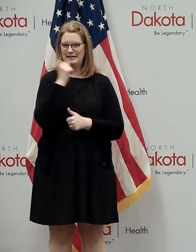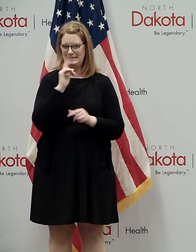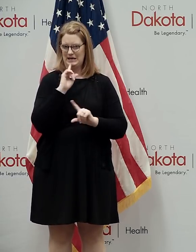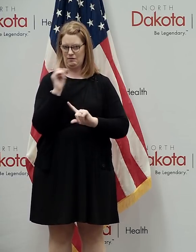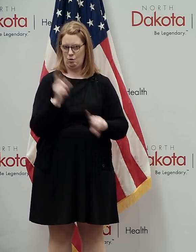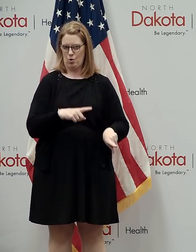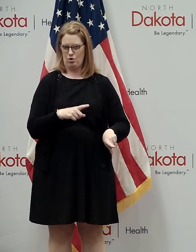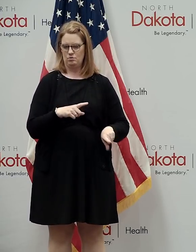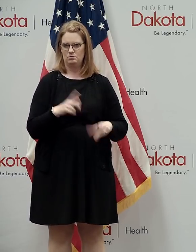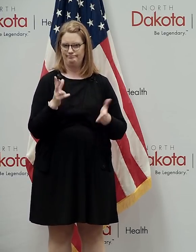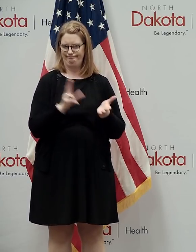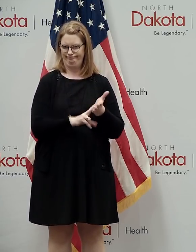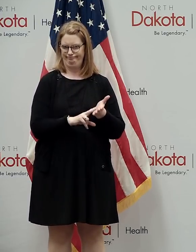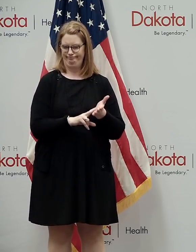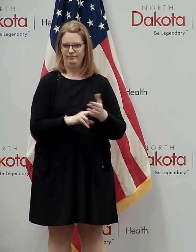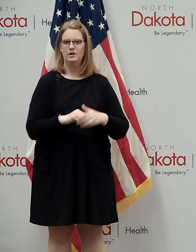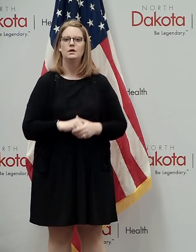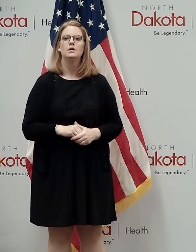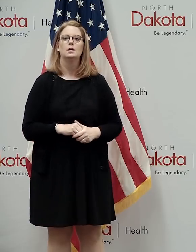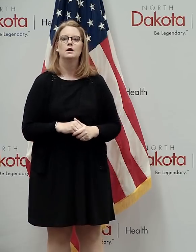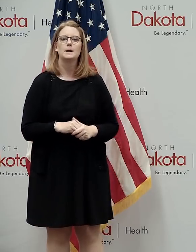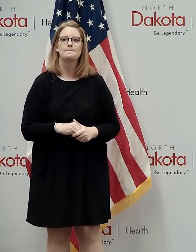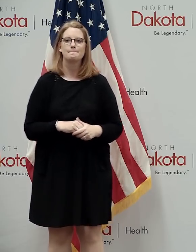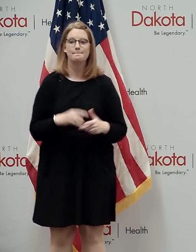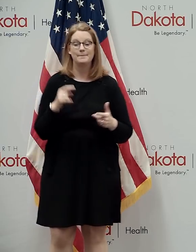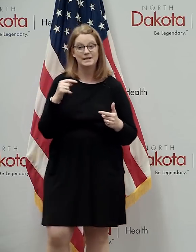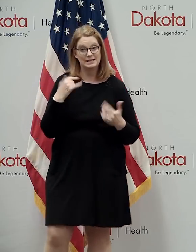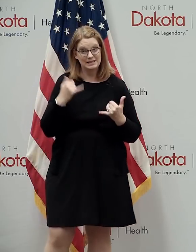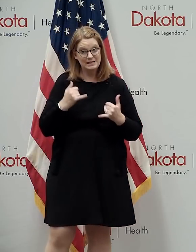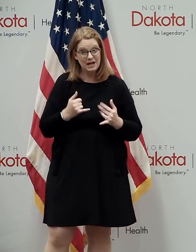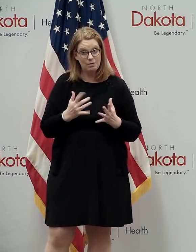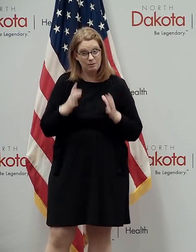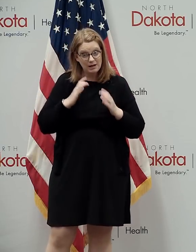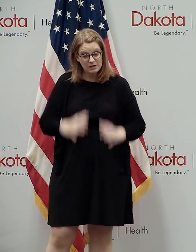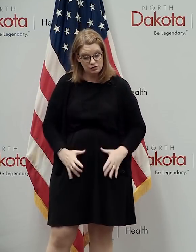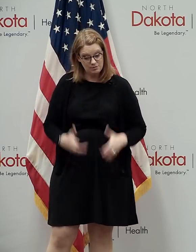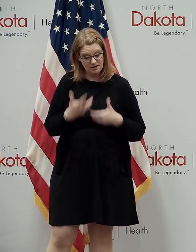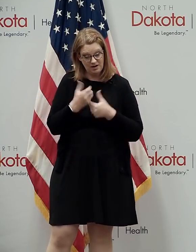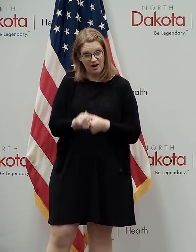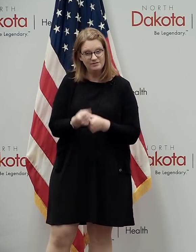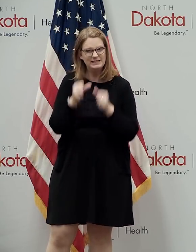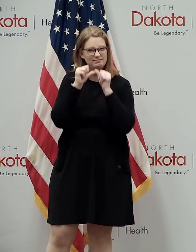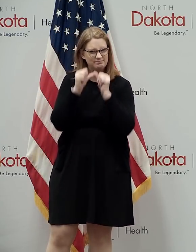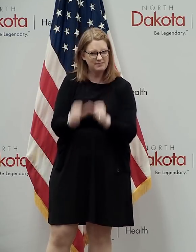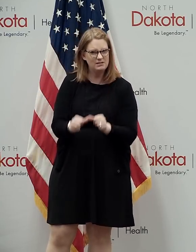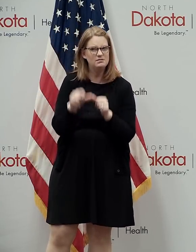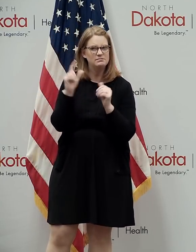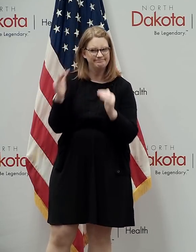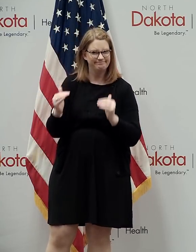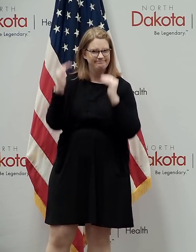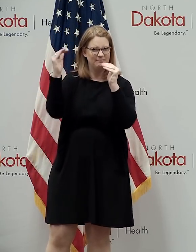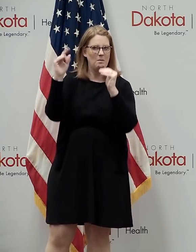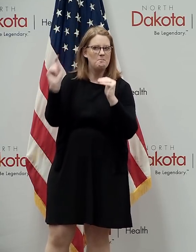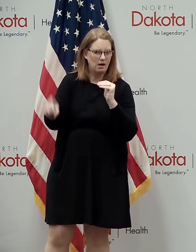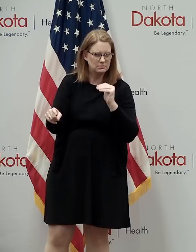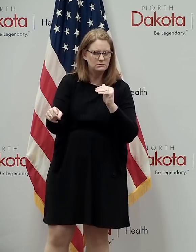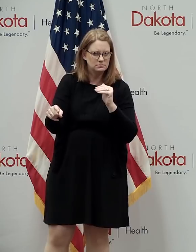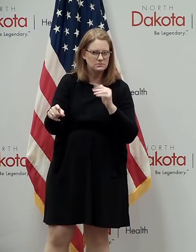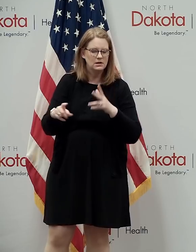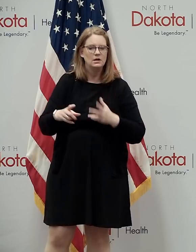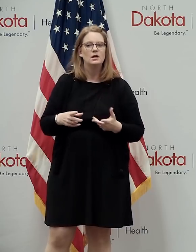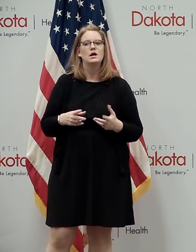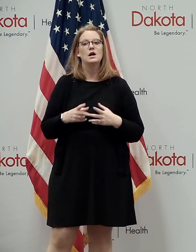order. And as we work to restore consumer confidence in North Dakota, restoring a strong workforce is an important part